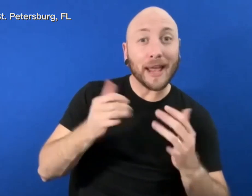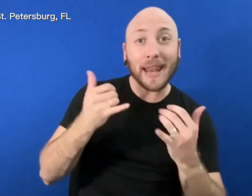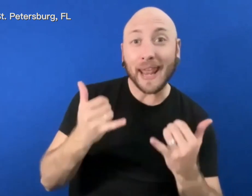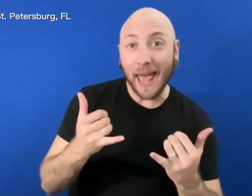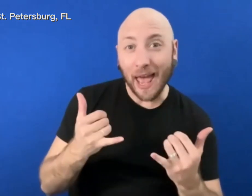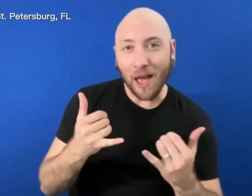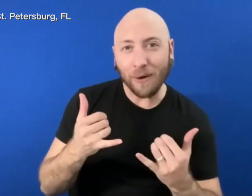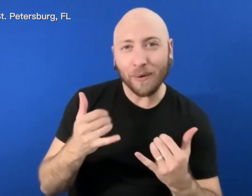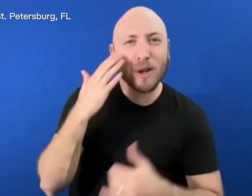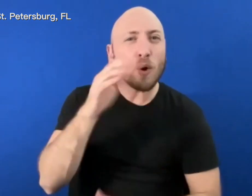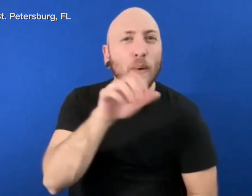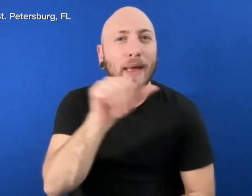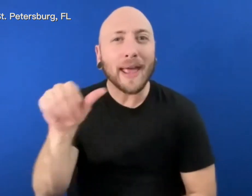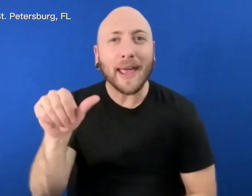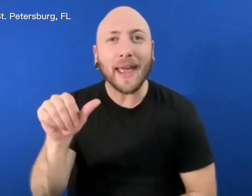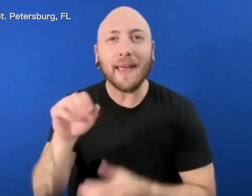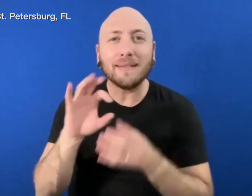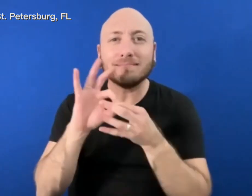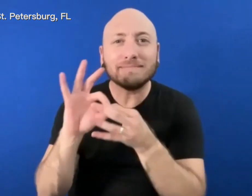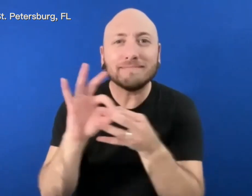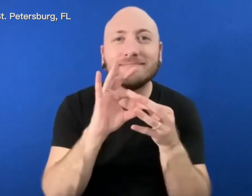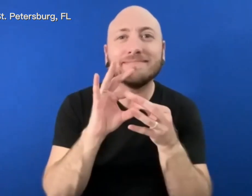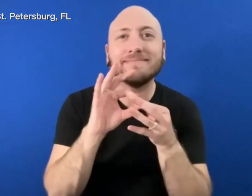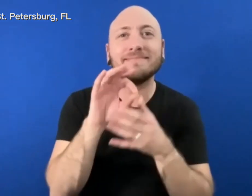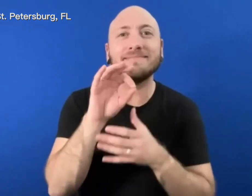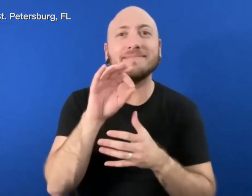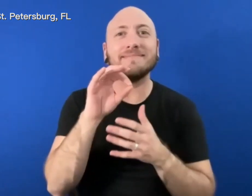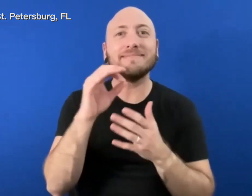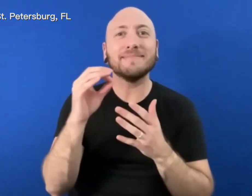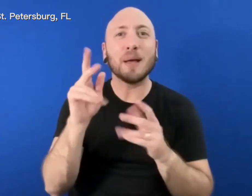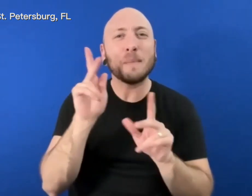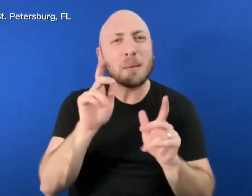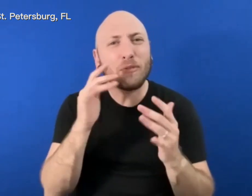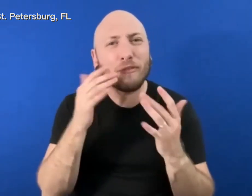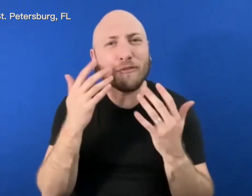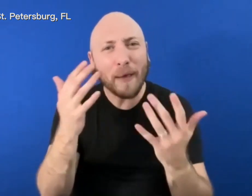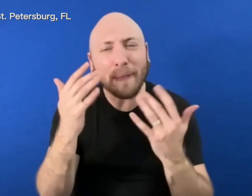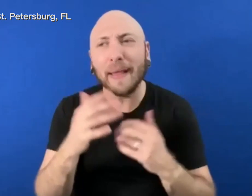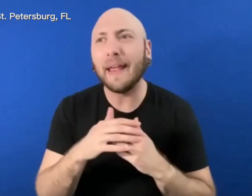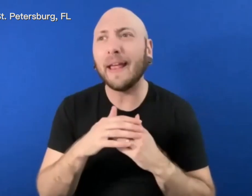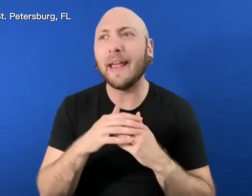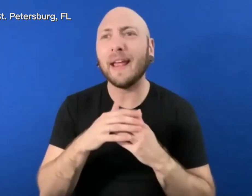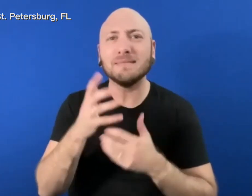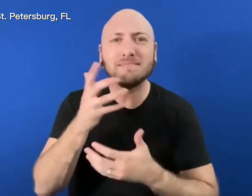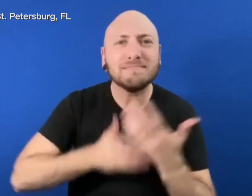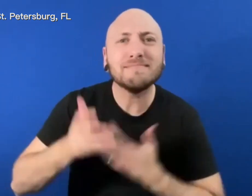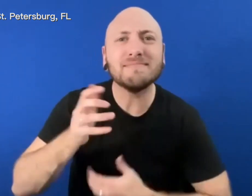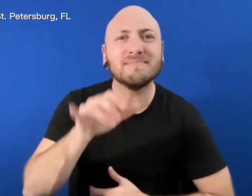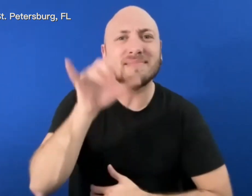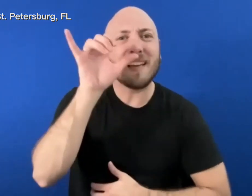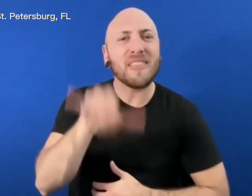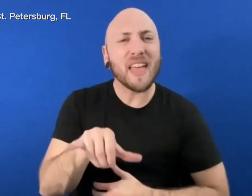Alcoholics Anonymous and like the friendliness that I find in the people and in the meetings and in the fellowship and the service work.